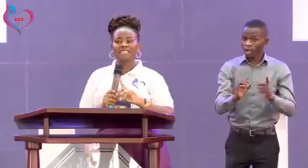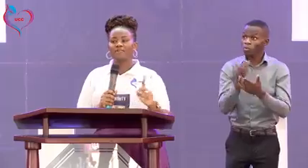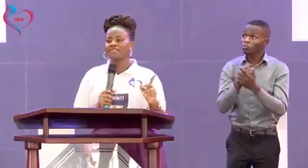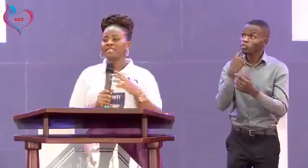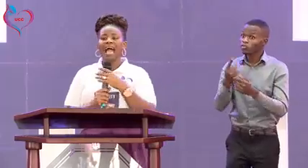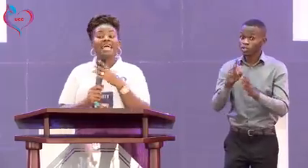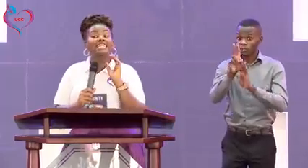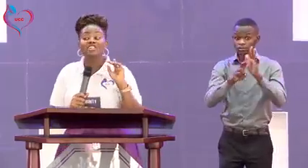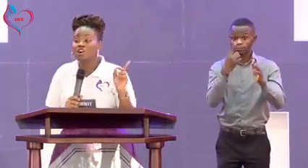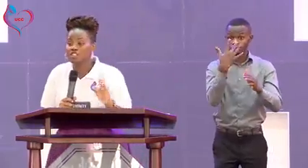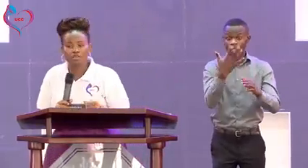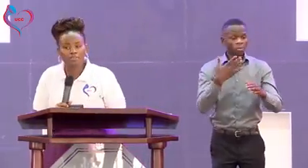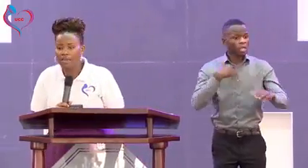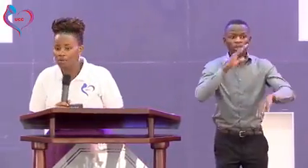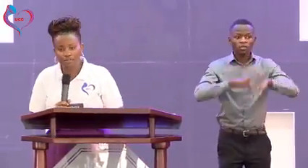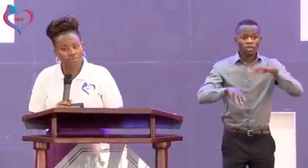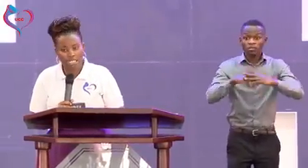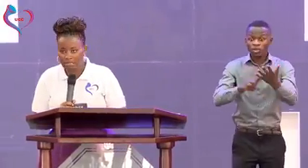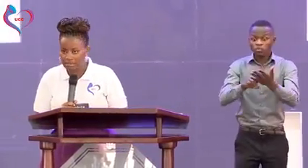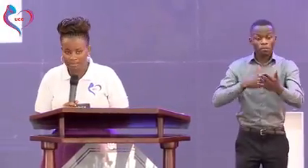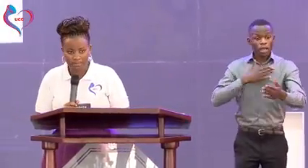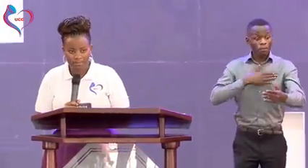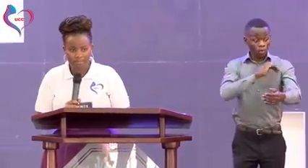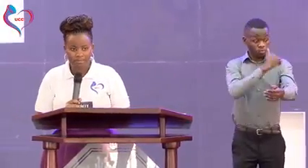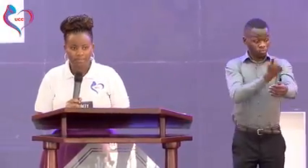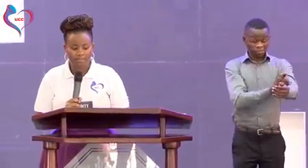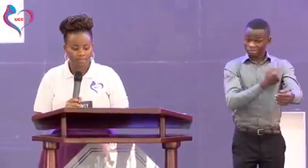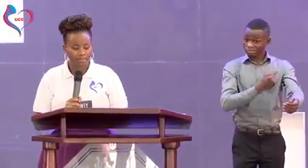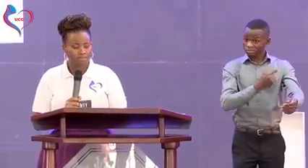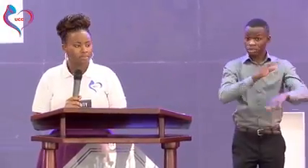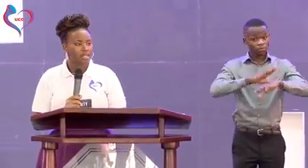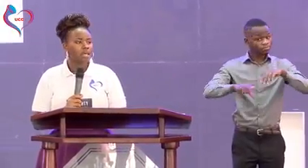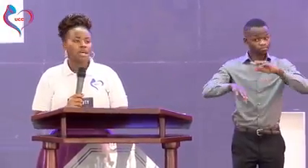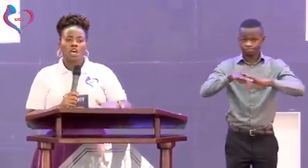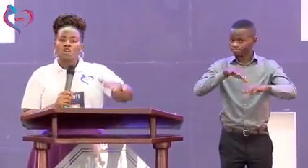verses 15, I did not use my authority.